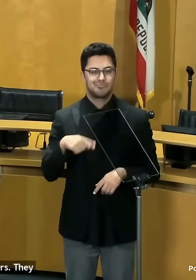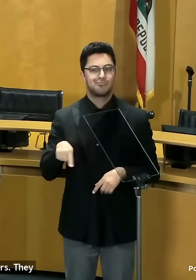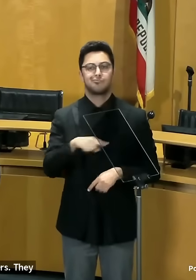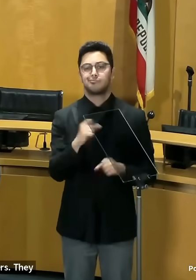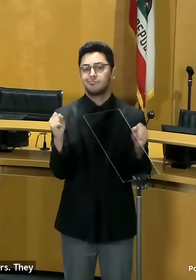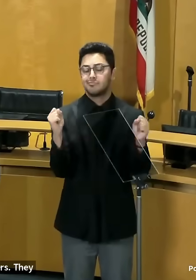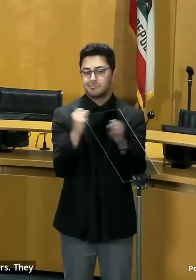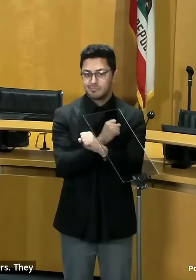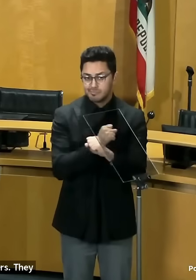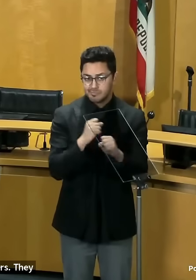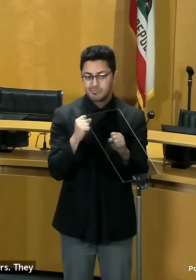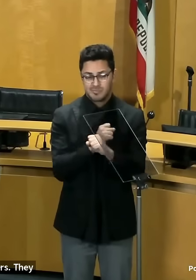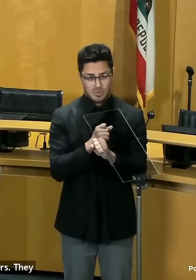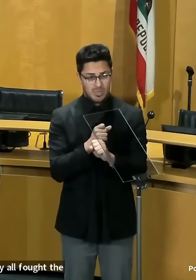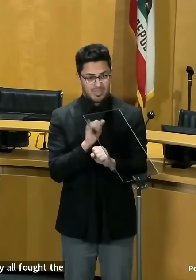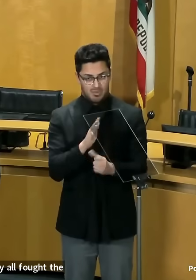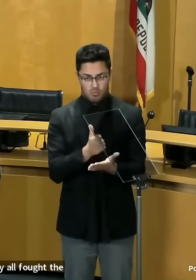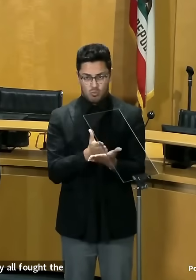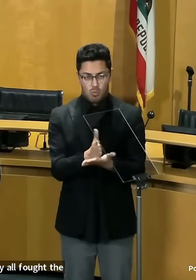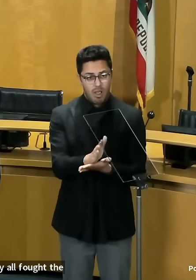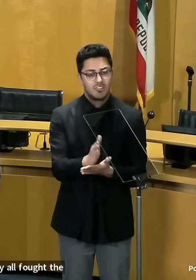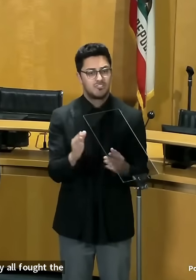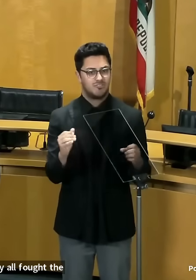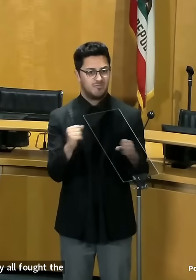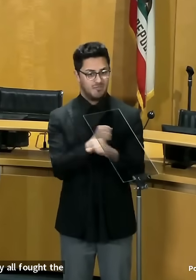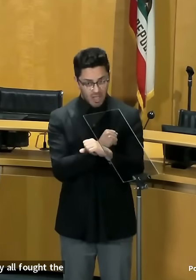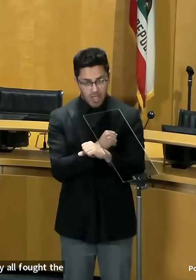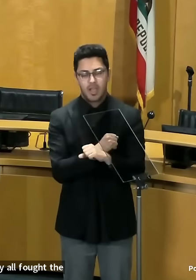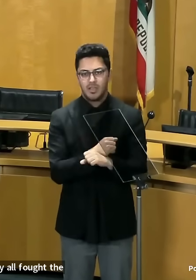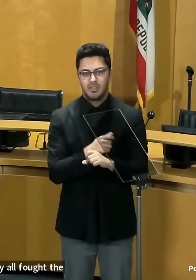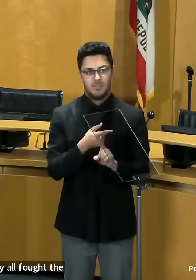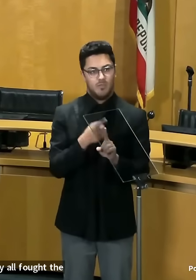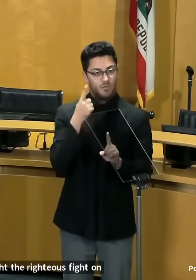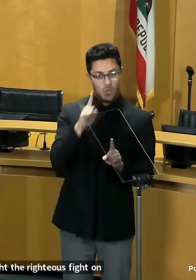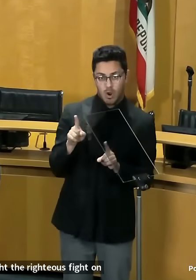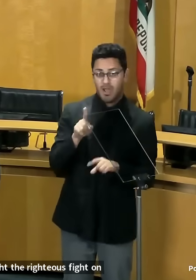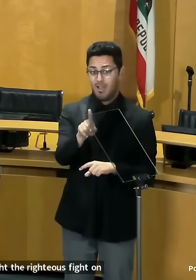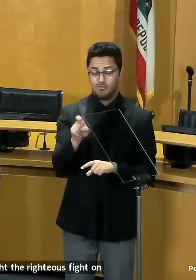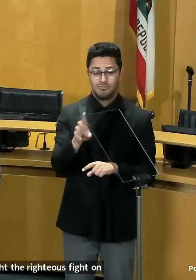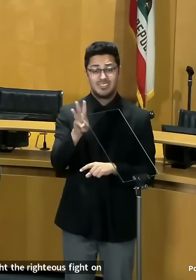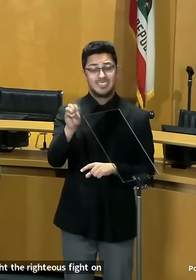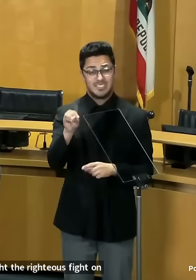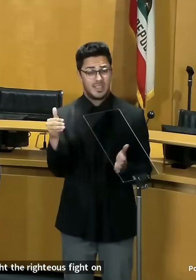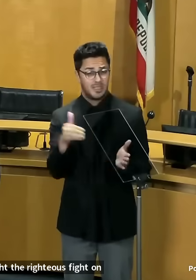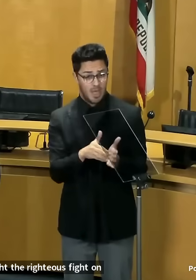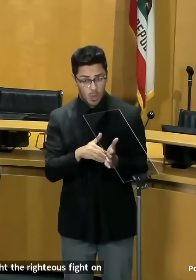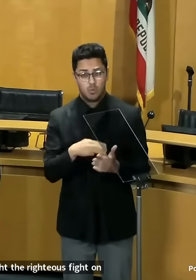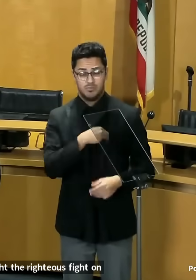fought the righteous fight on behalf of 160,000 members.